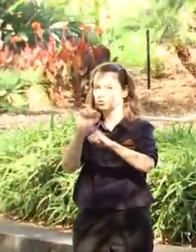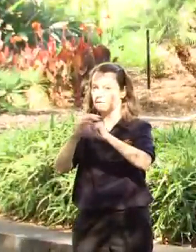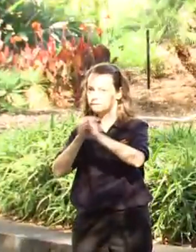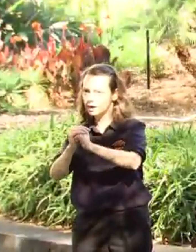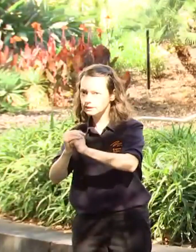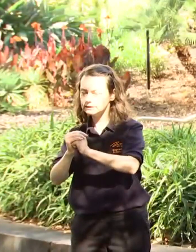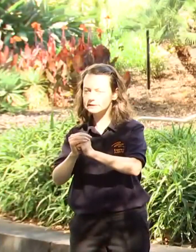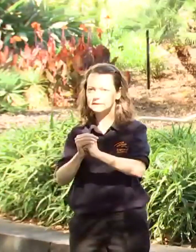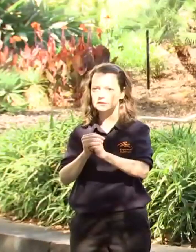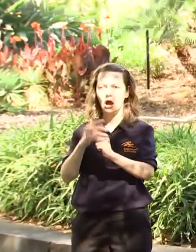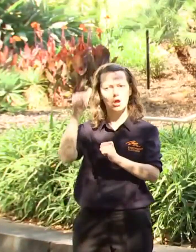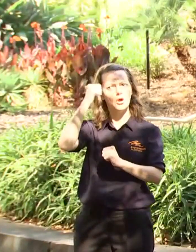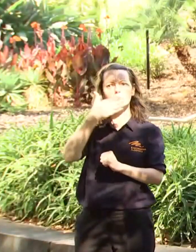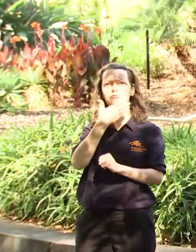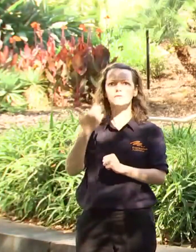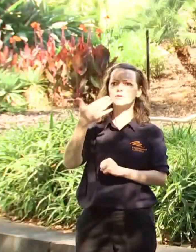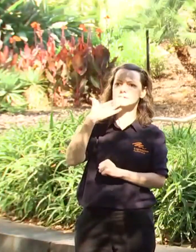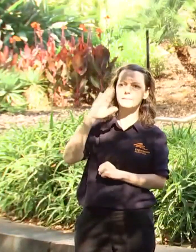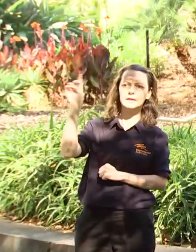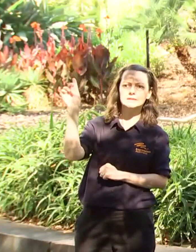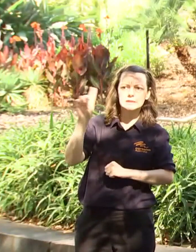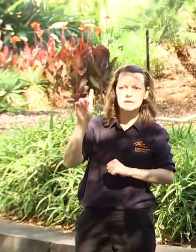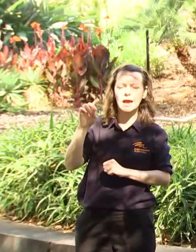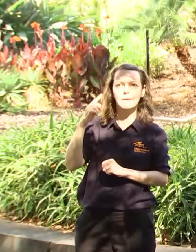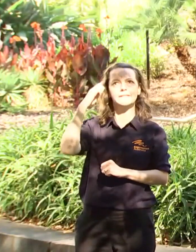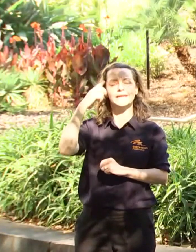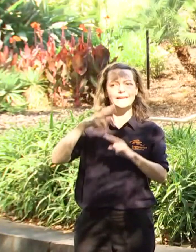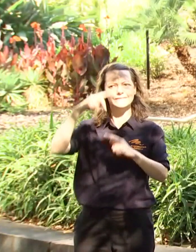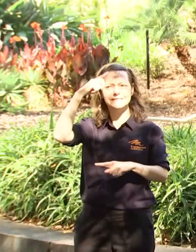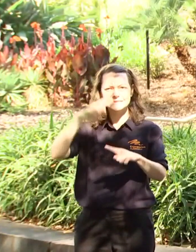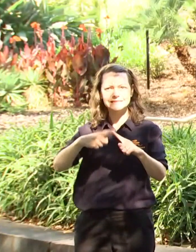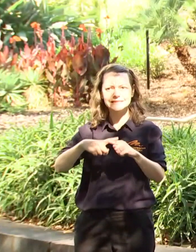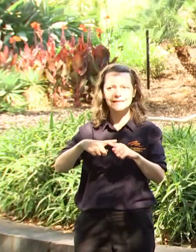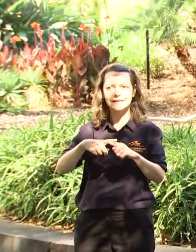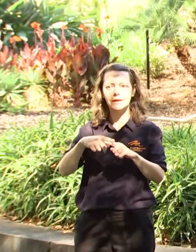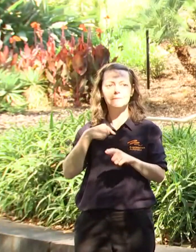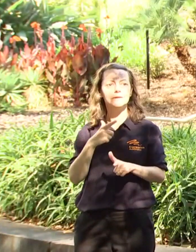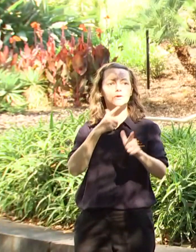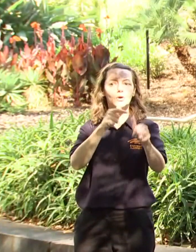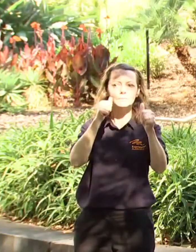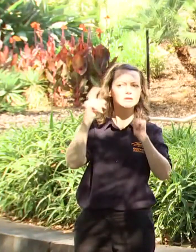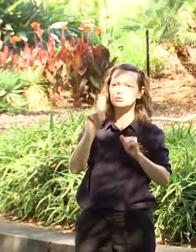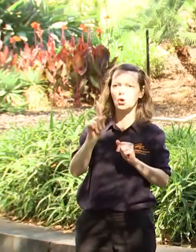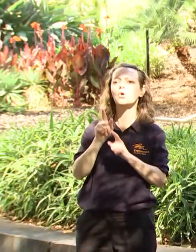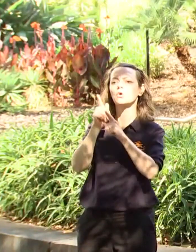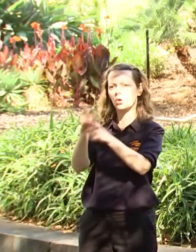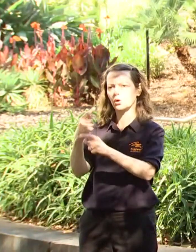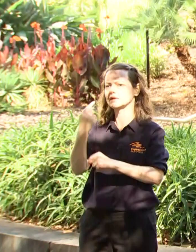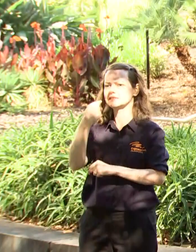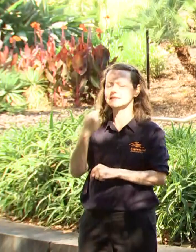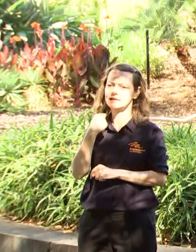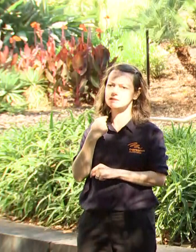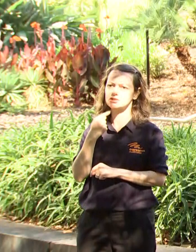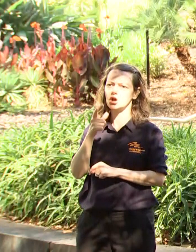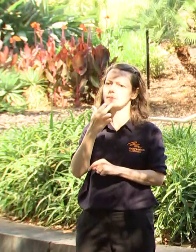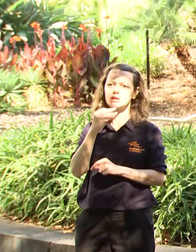symptoms whatsoever, you must come forward and get tested, and you must be quick about it. There's no good waiting 2 or 3 days, mingling, spending time